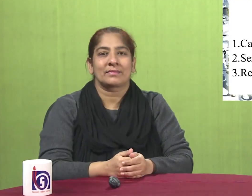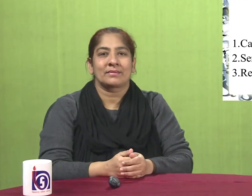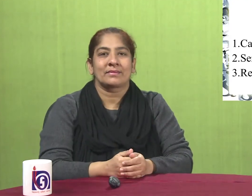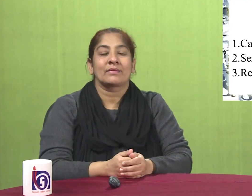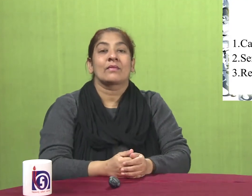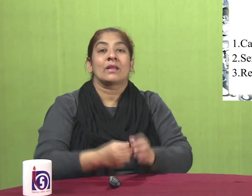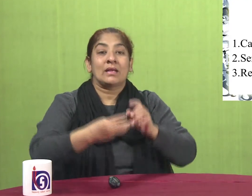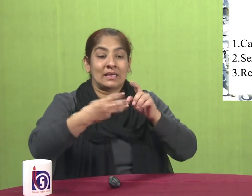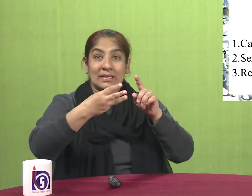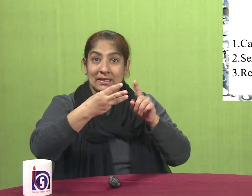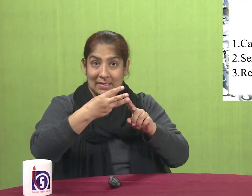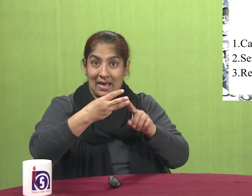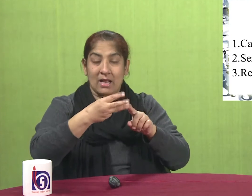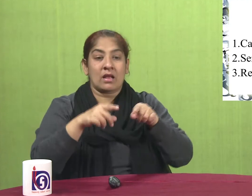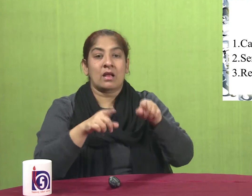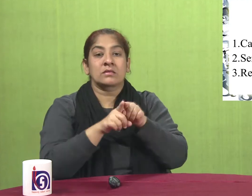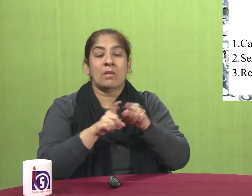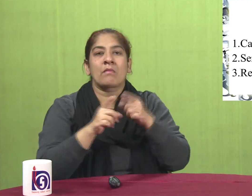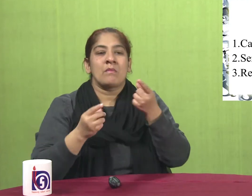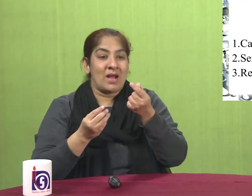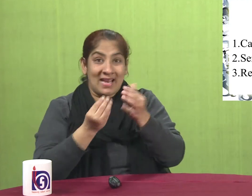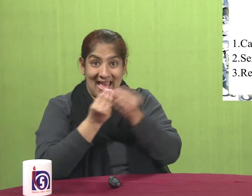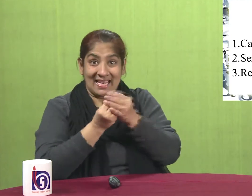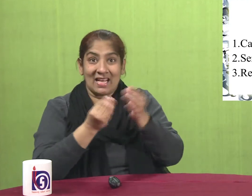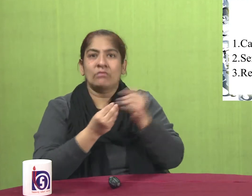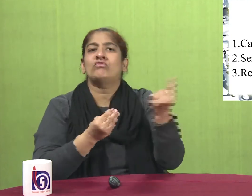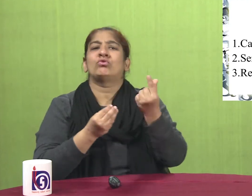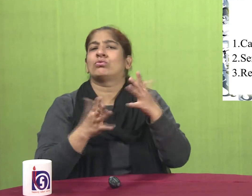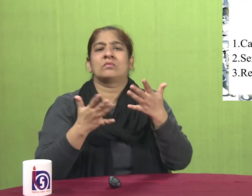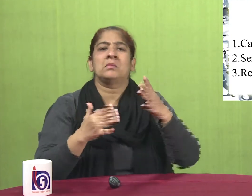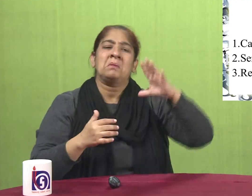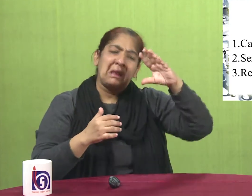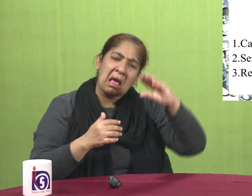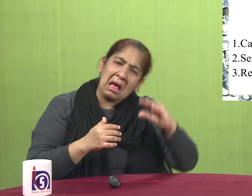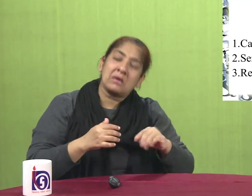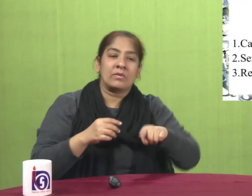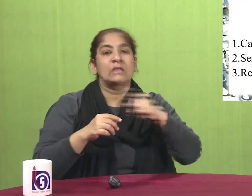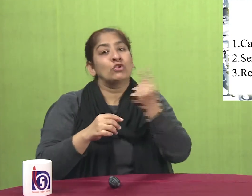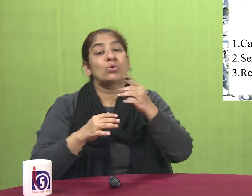And the third point is it reduces the use of currency.